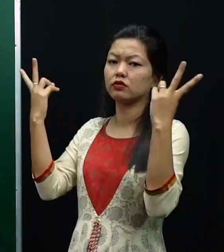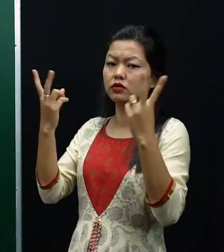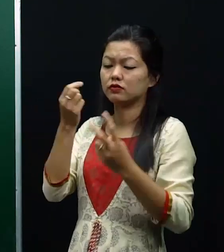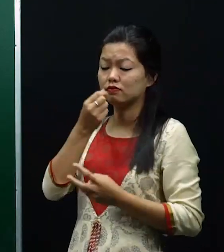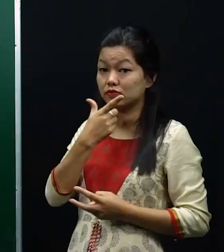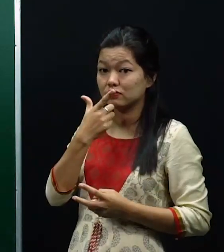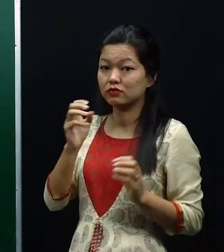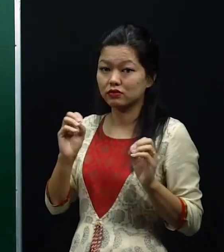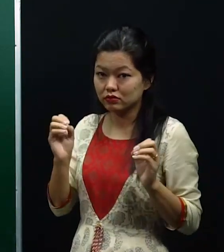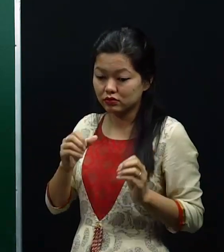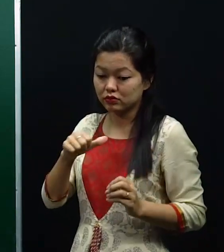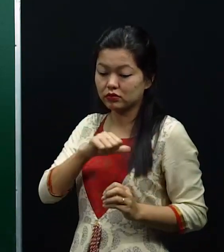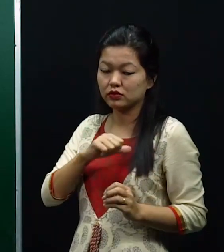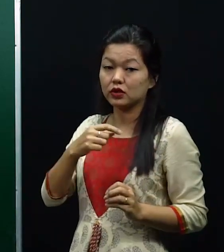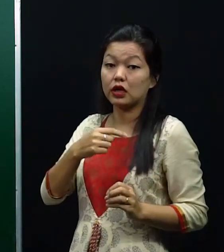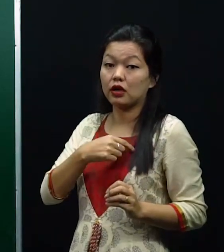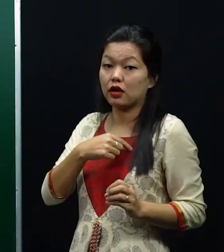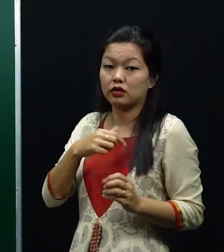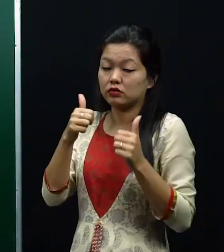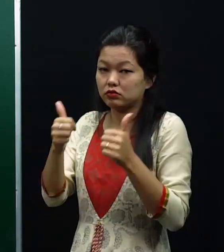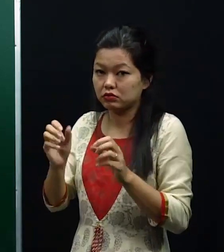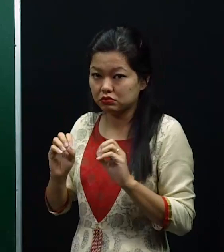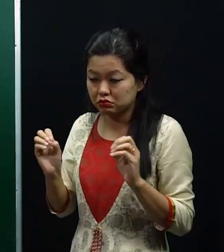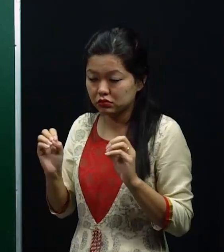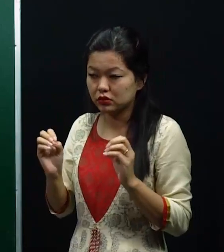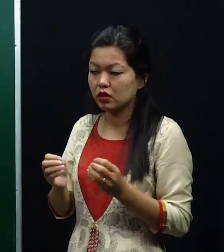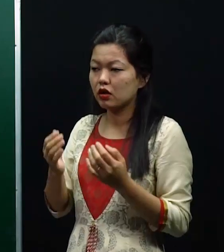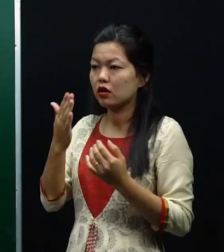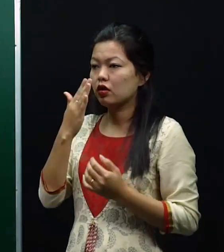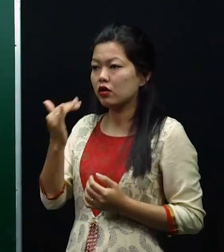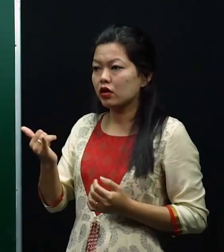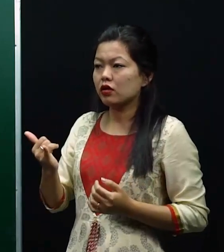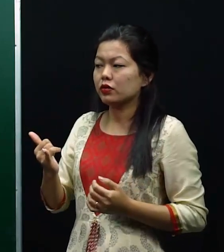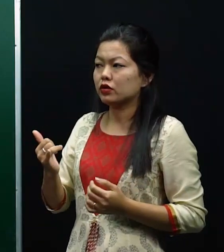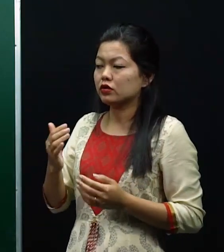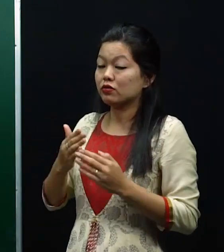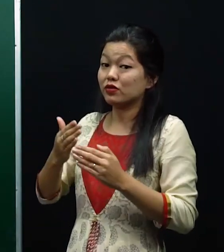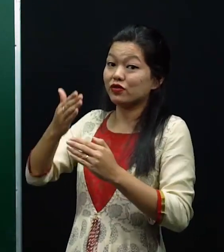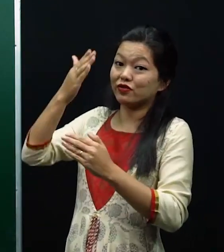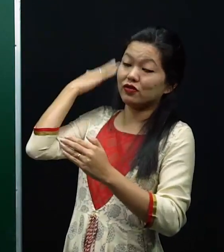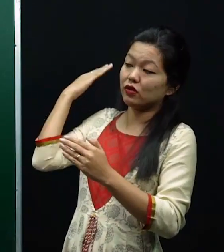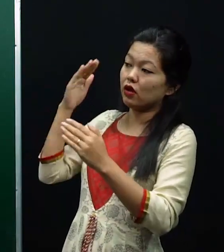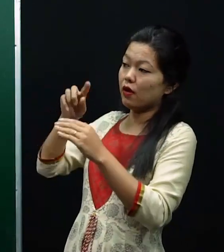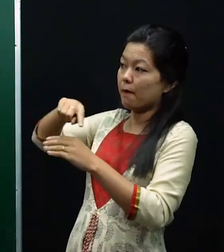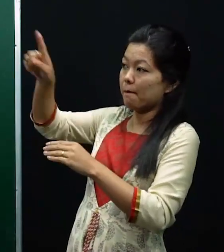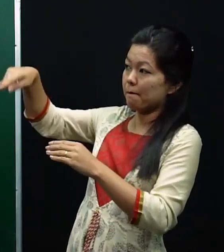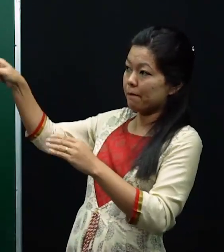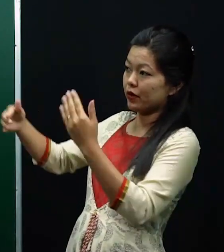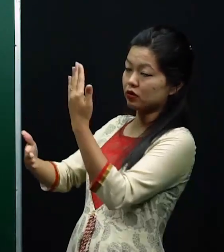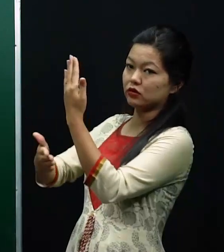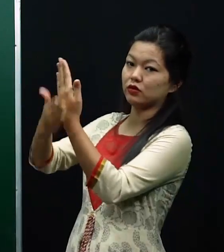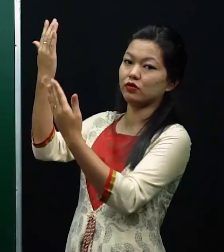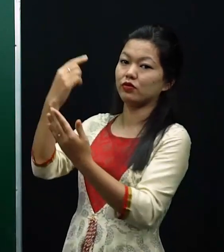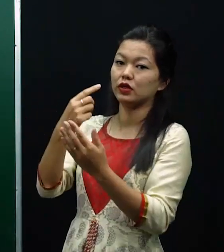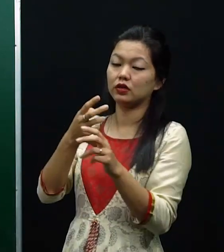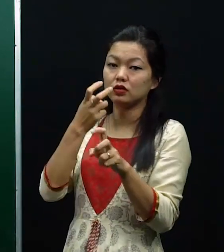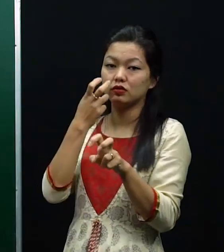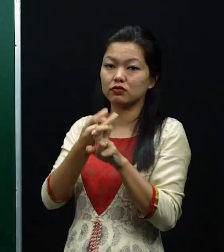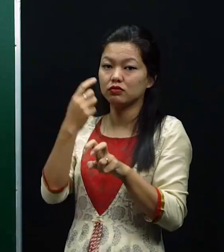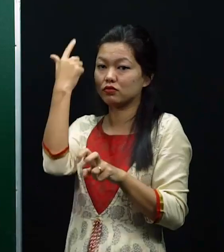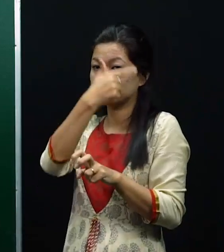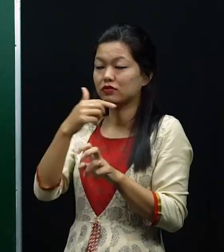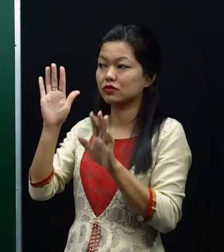so many years, Ernest for a moment thought that this man was the person whom he was expecting. But